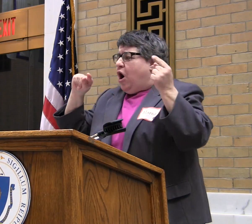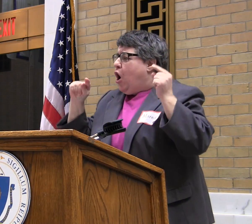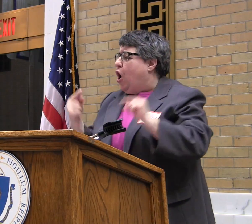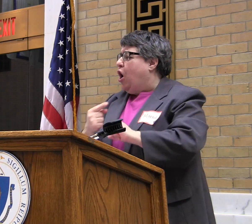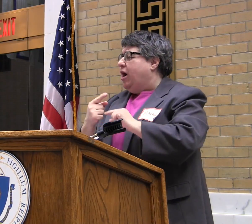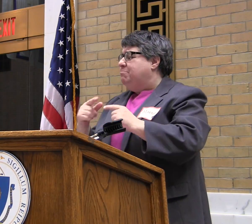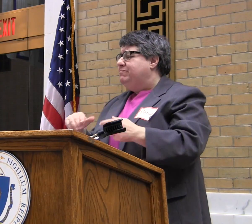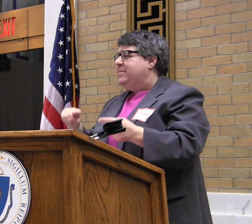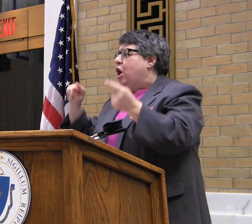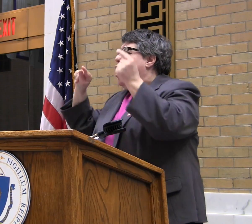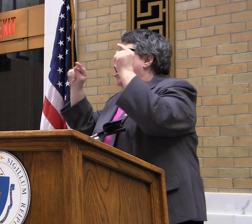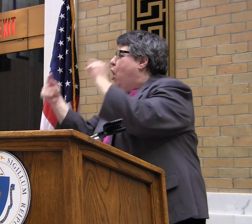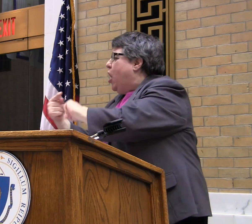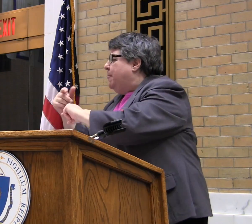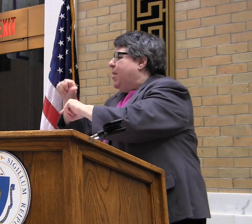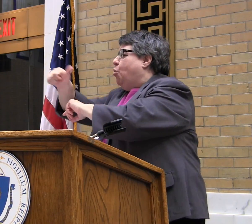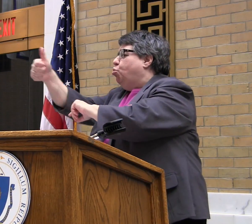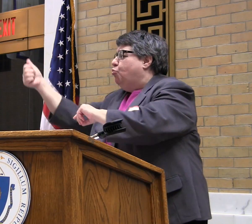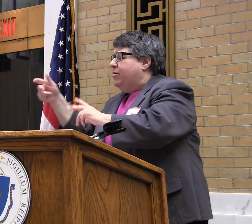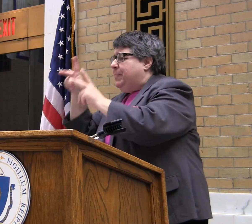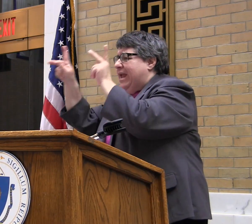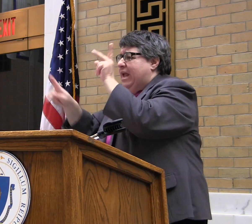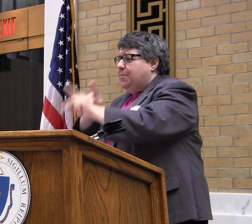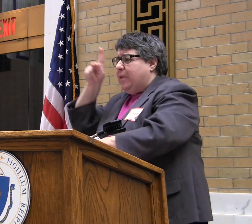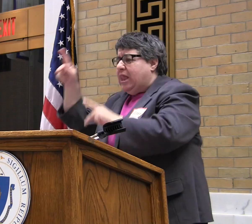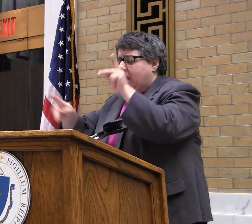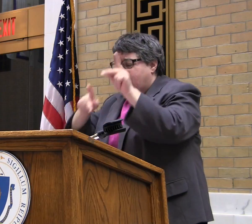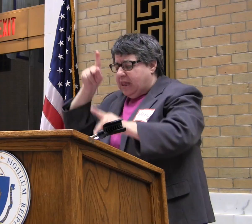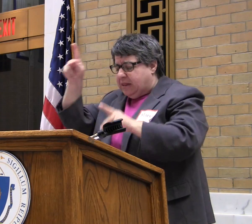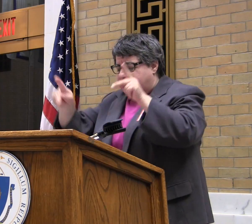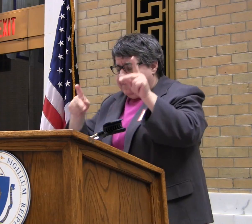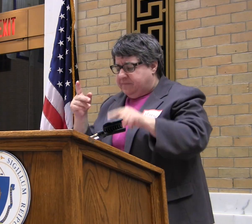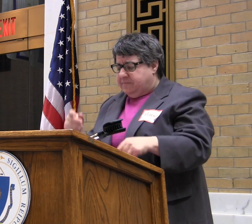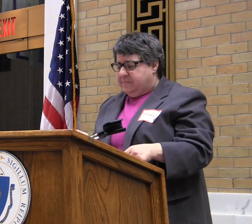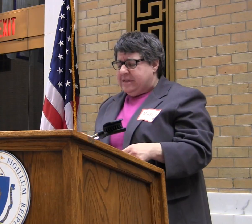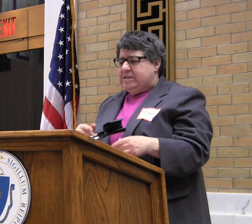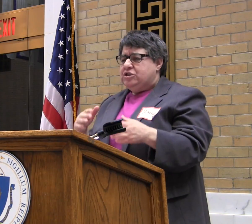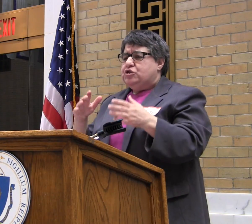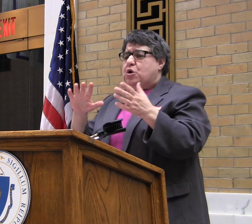I was involved with self-harming, harming others.